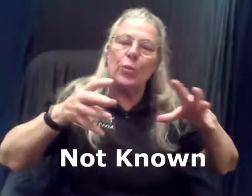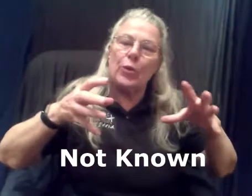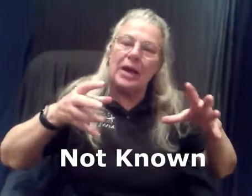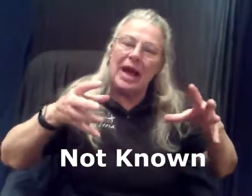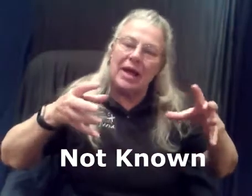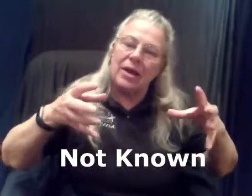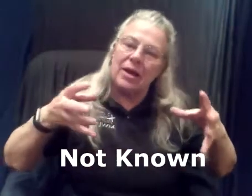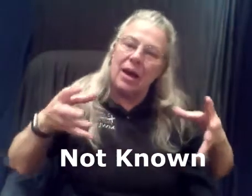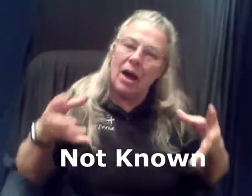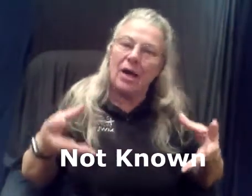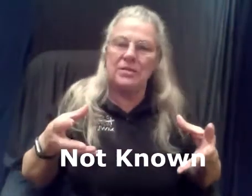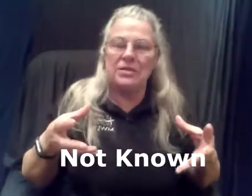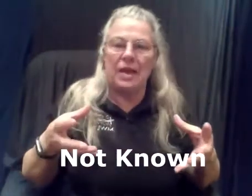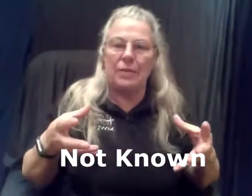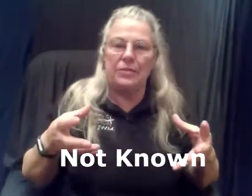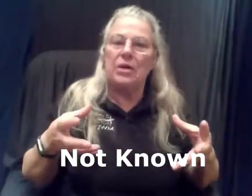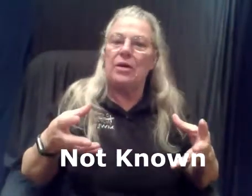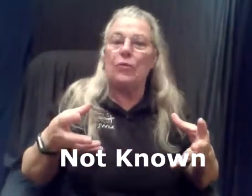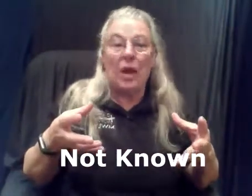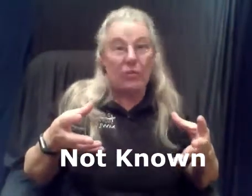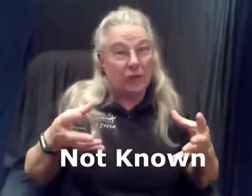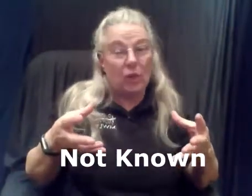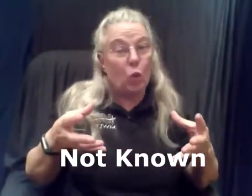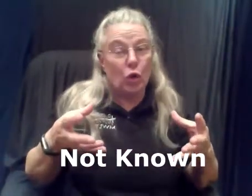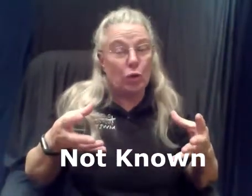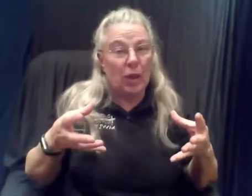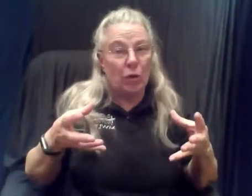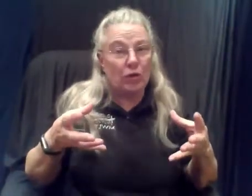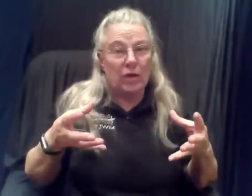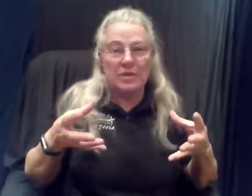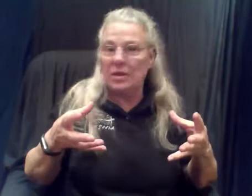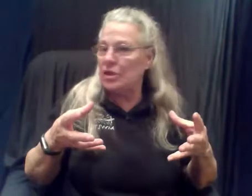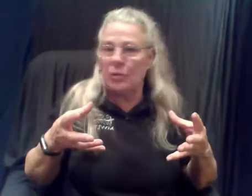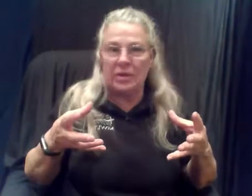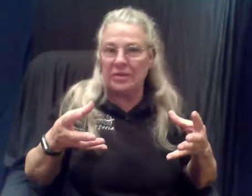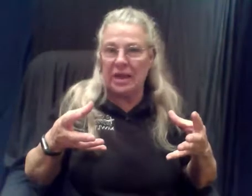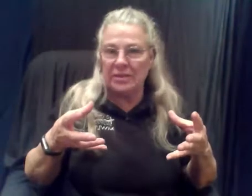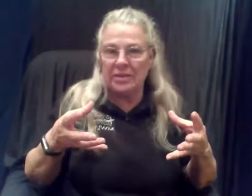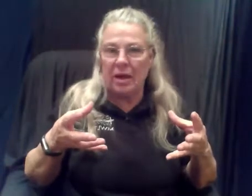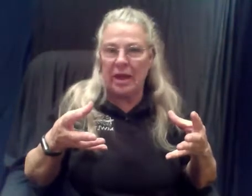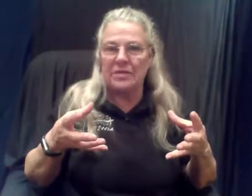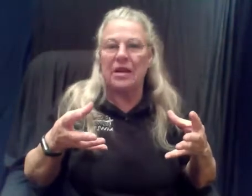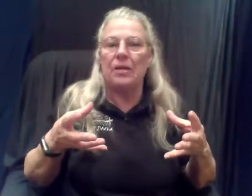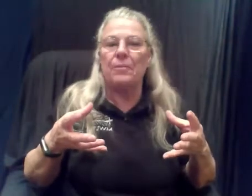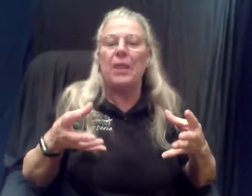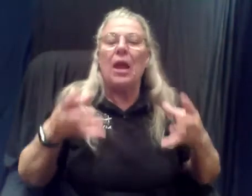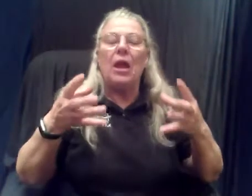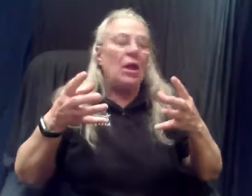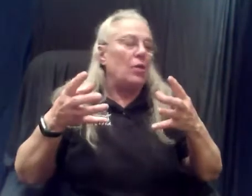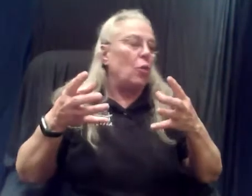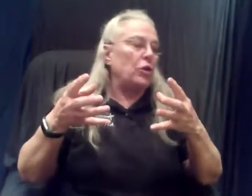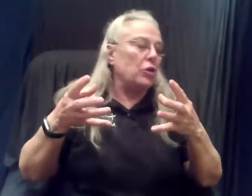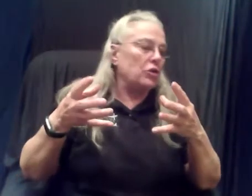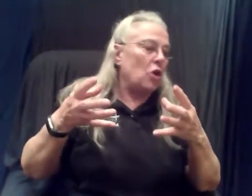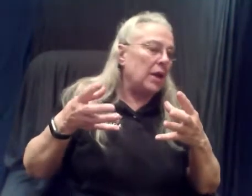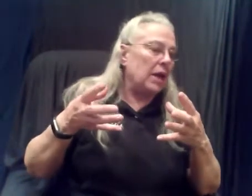a concept rather than a word-by-word translation, because that's not ASL. When you're talking